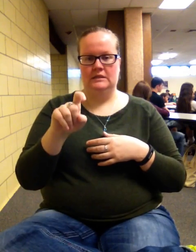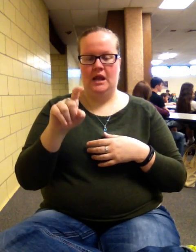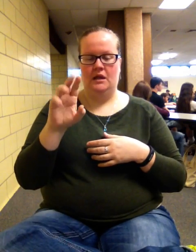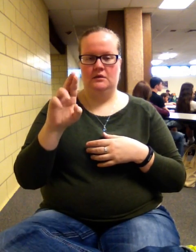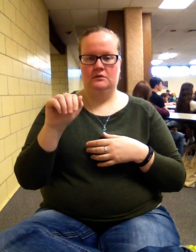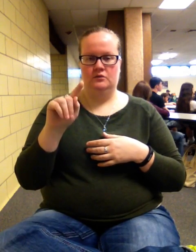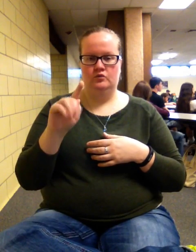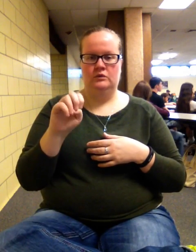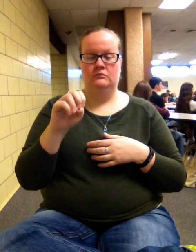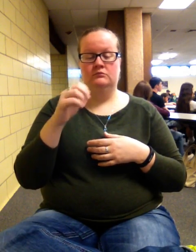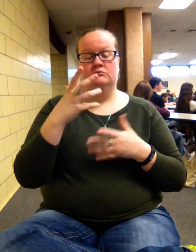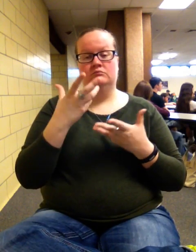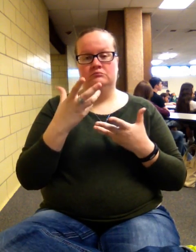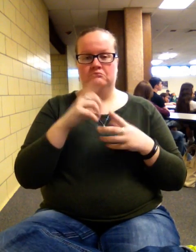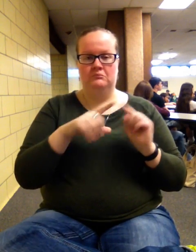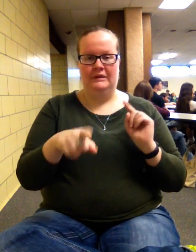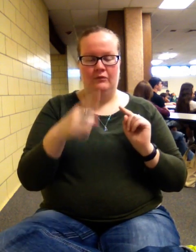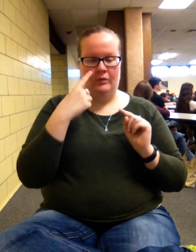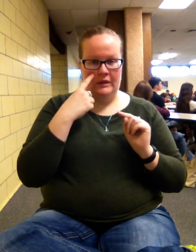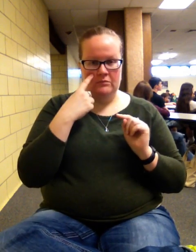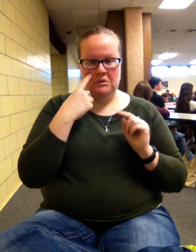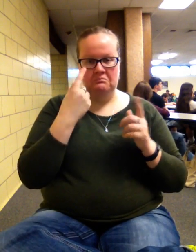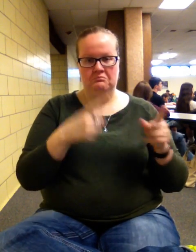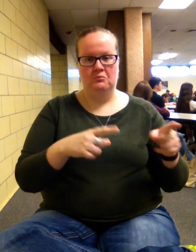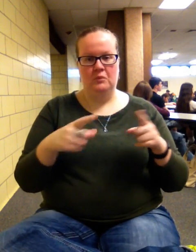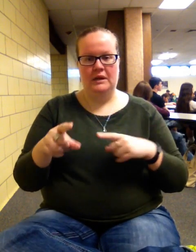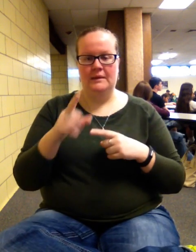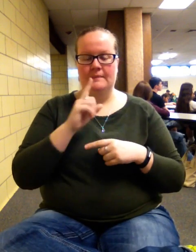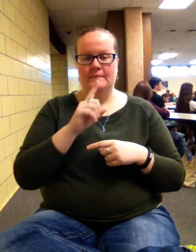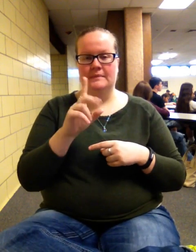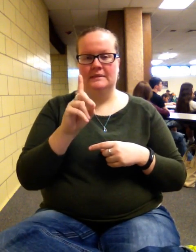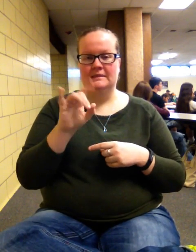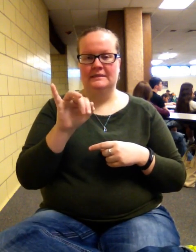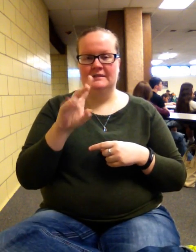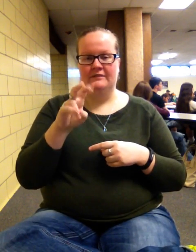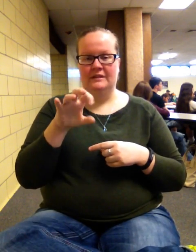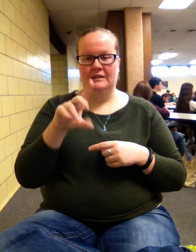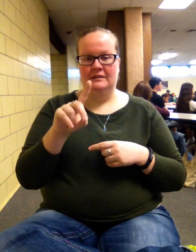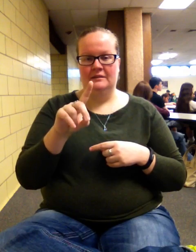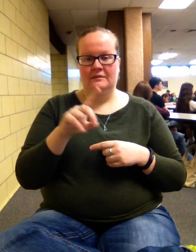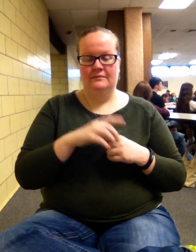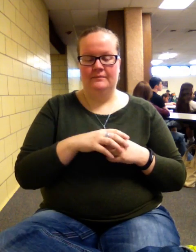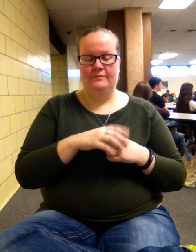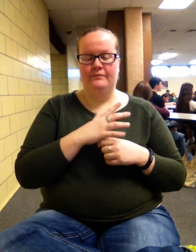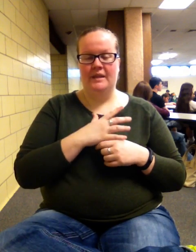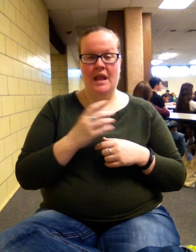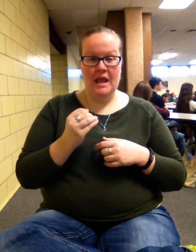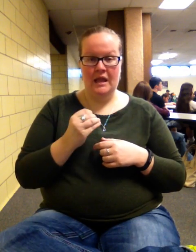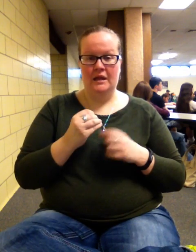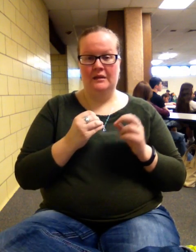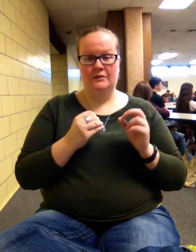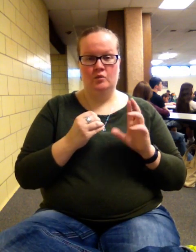But if you think about it, what happens then is dividends and or then capital